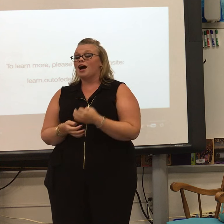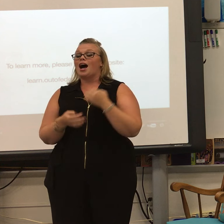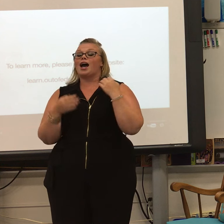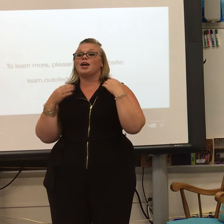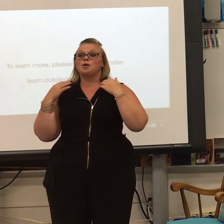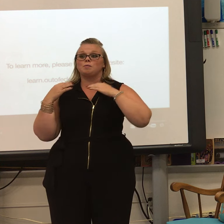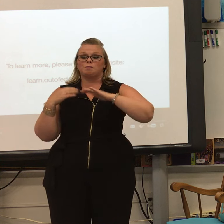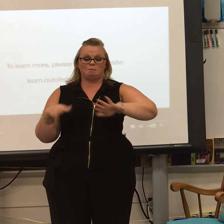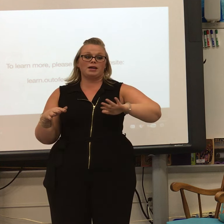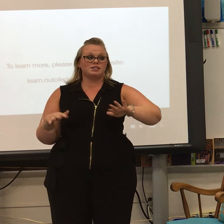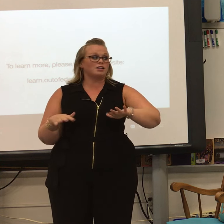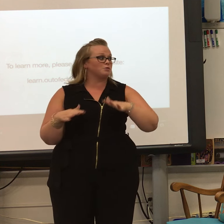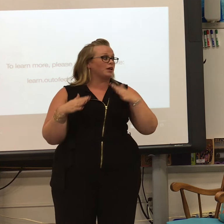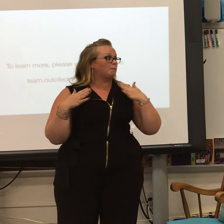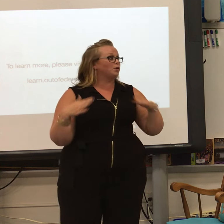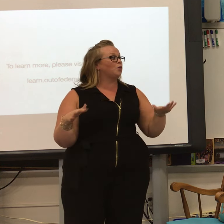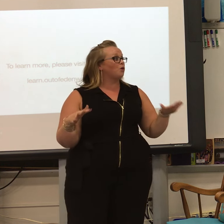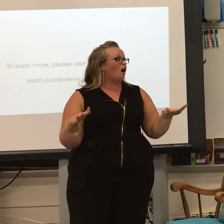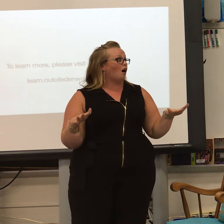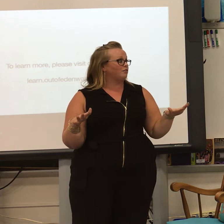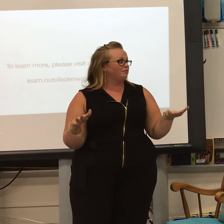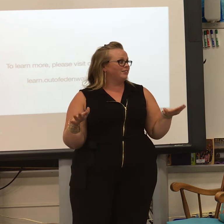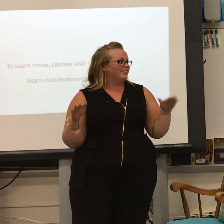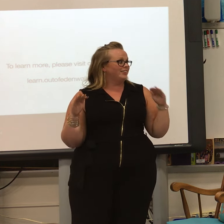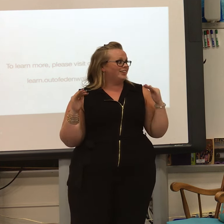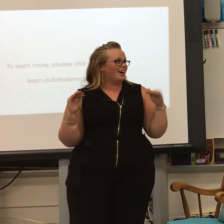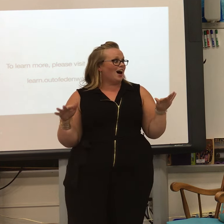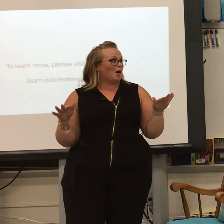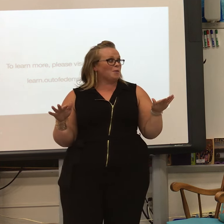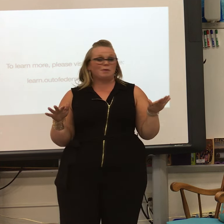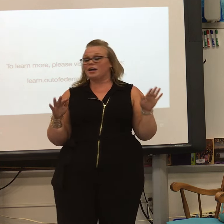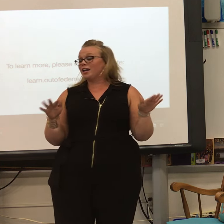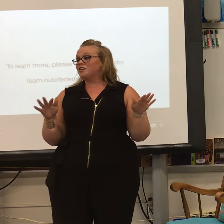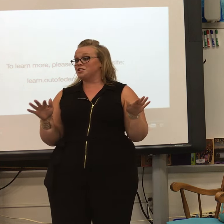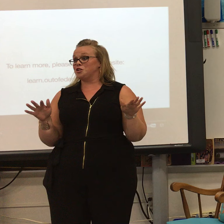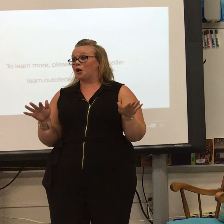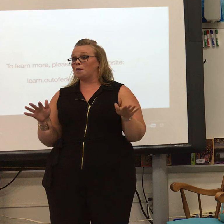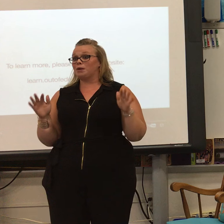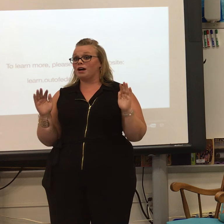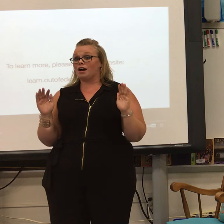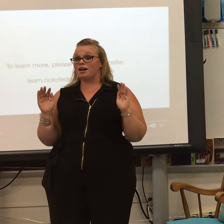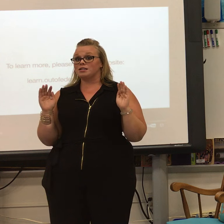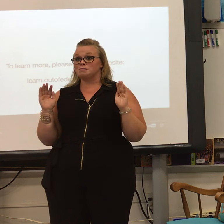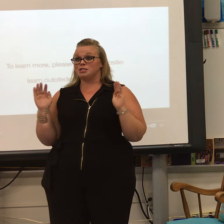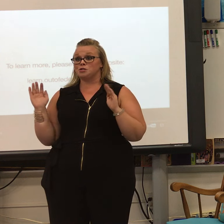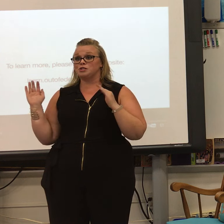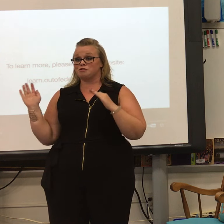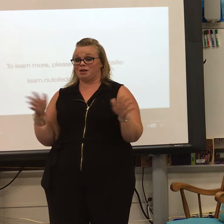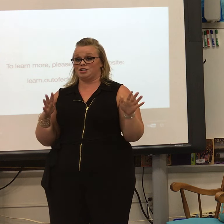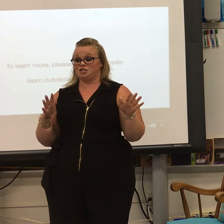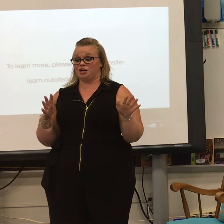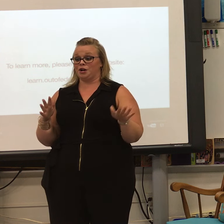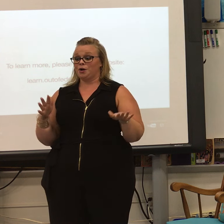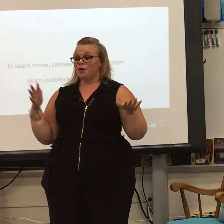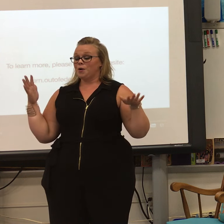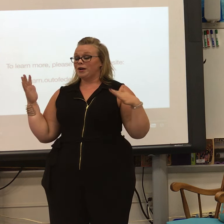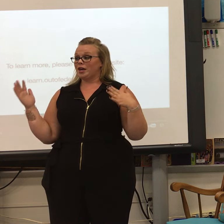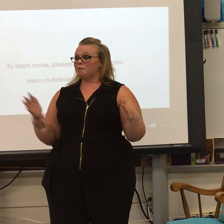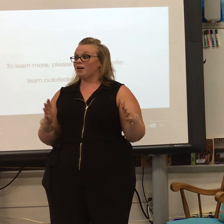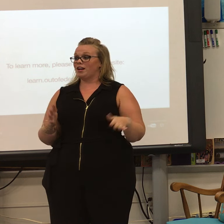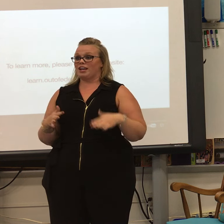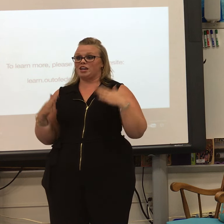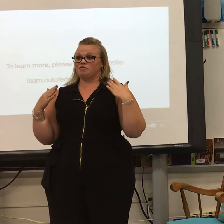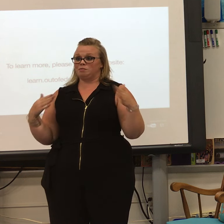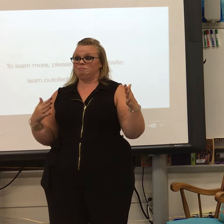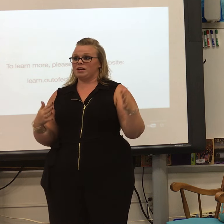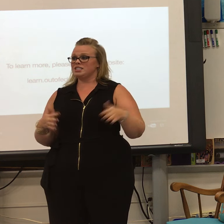paragraph. My socks were like blown off the beginning of this year because my students from last year